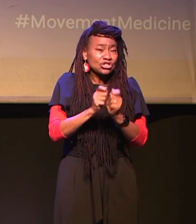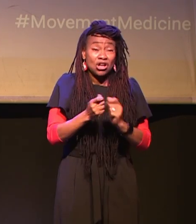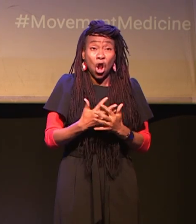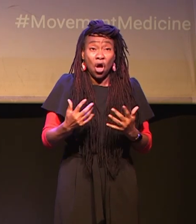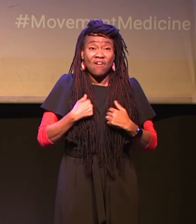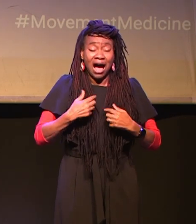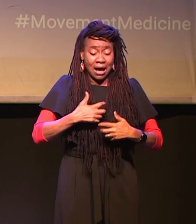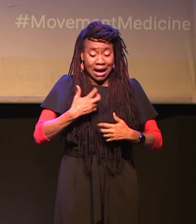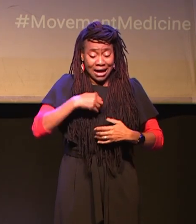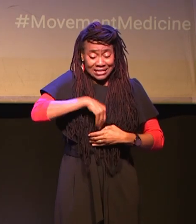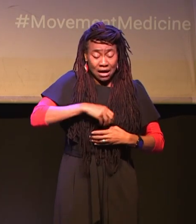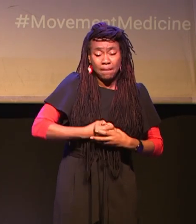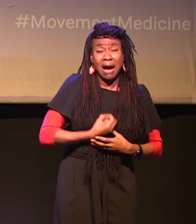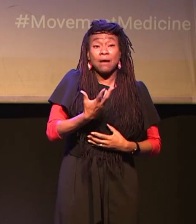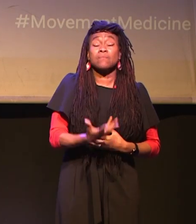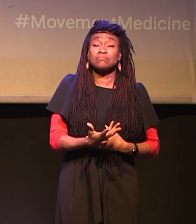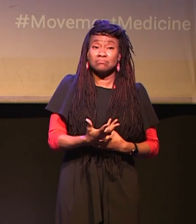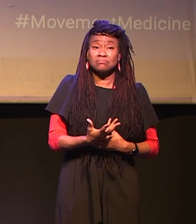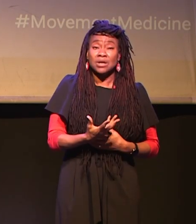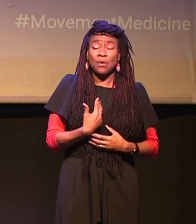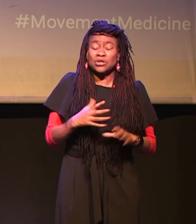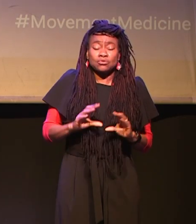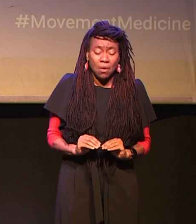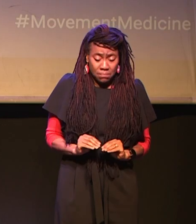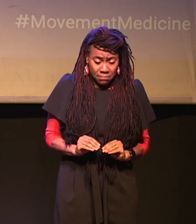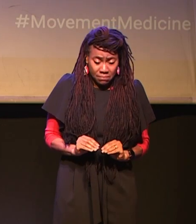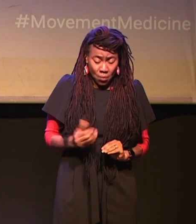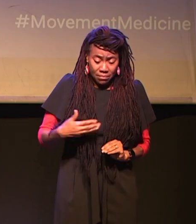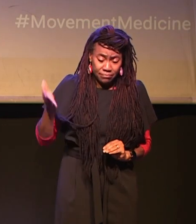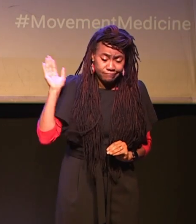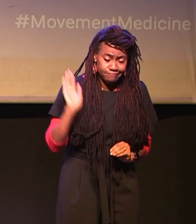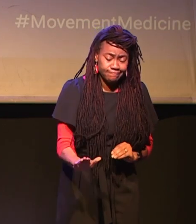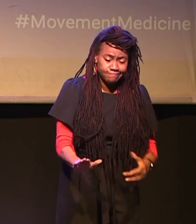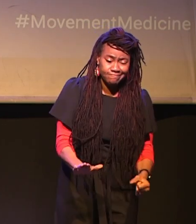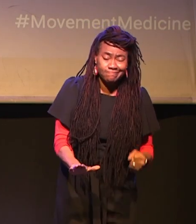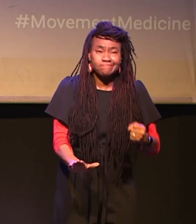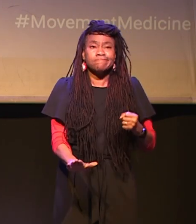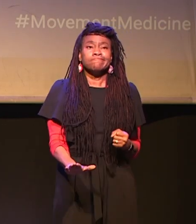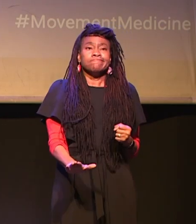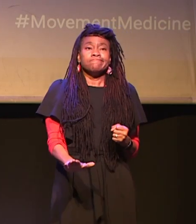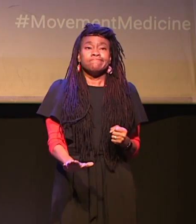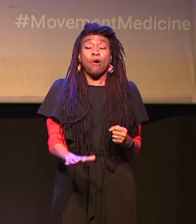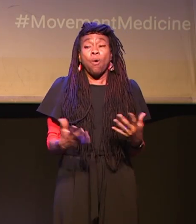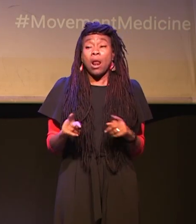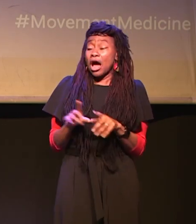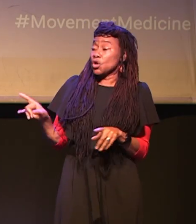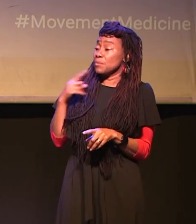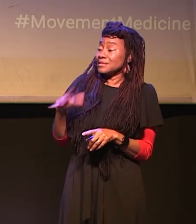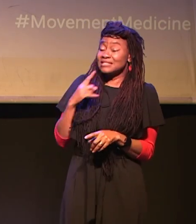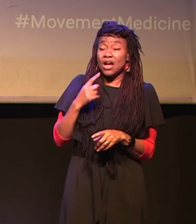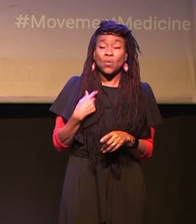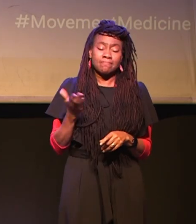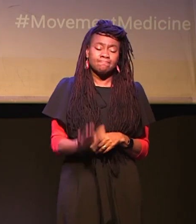surface, and we're like, we stop at that point. We put the brake on, or as you said, we put it on each other. And there is a level